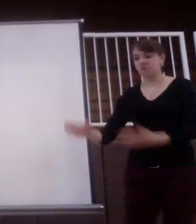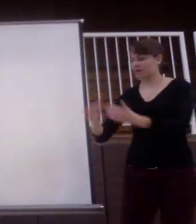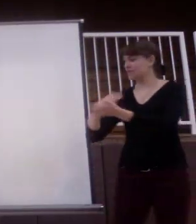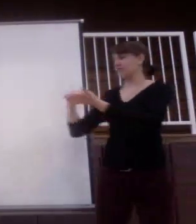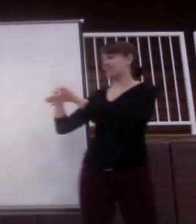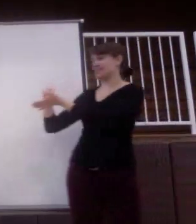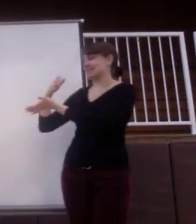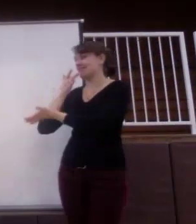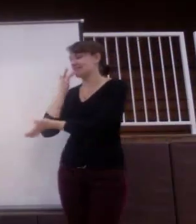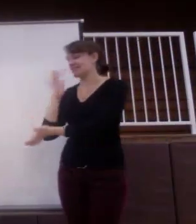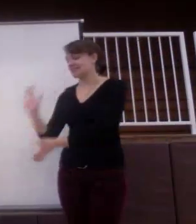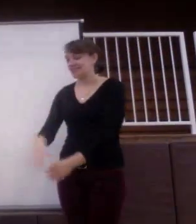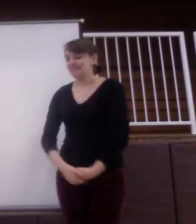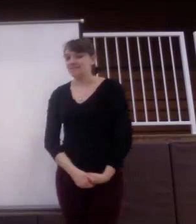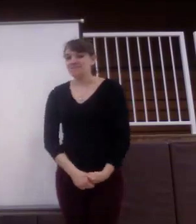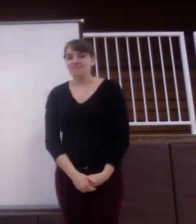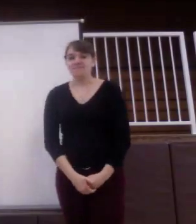Wherever you